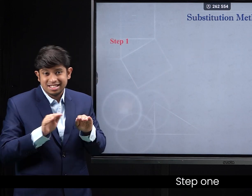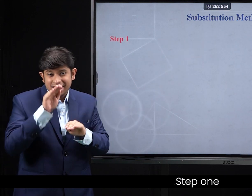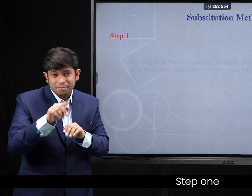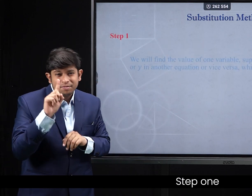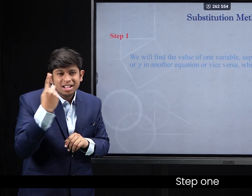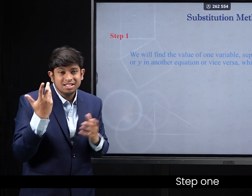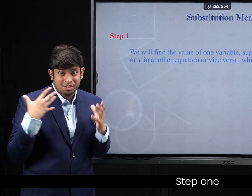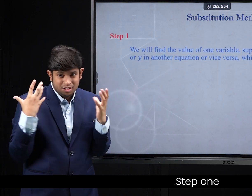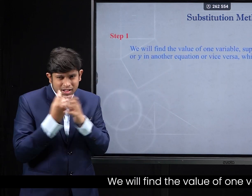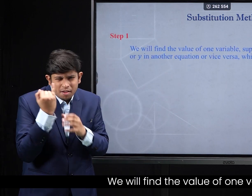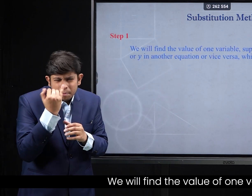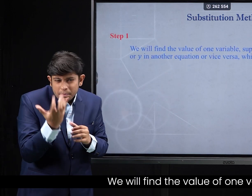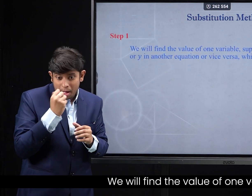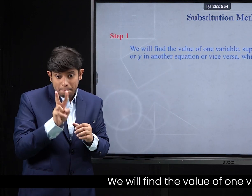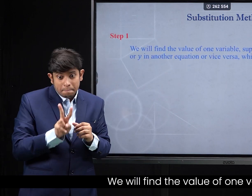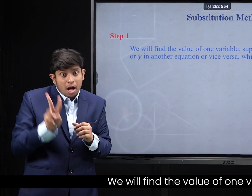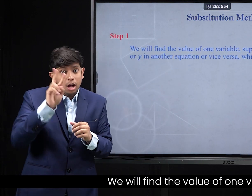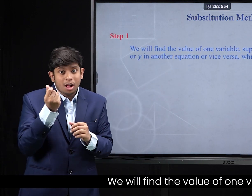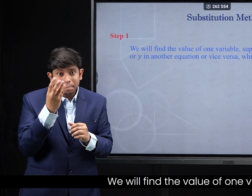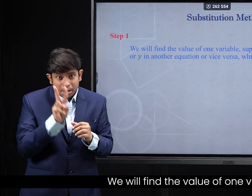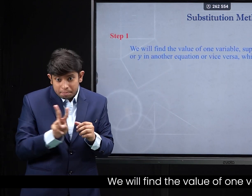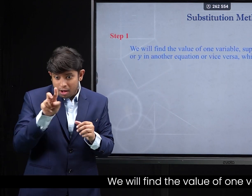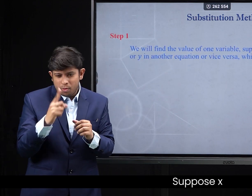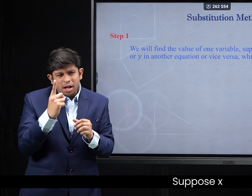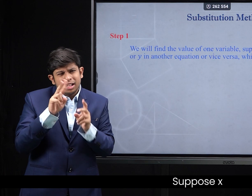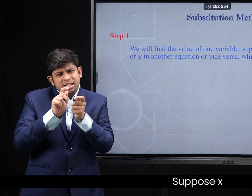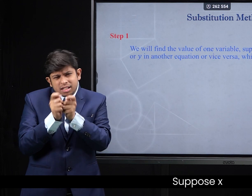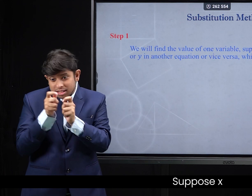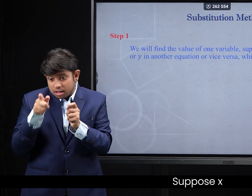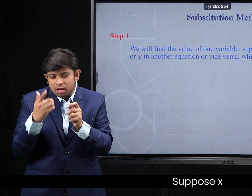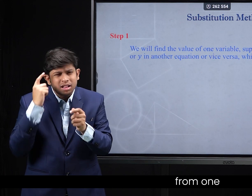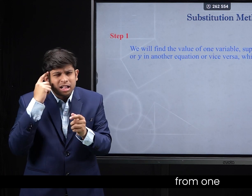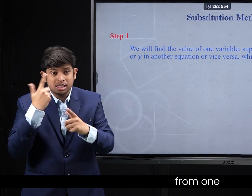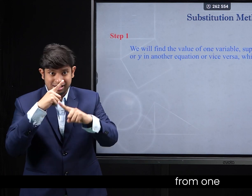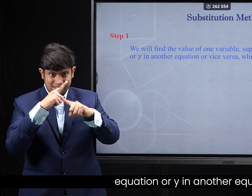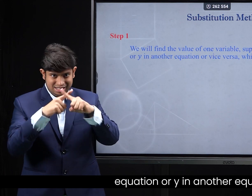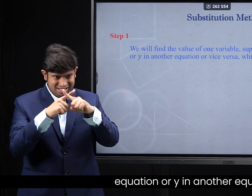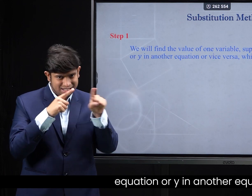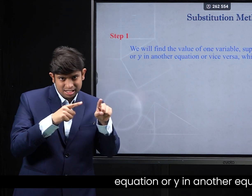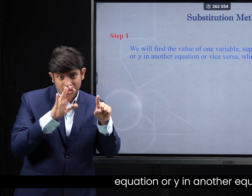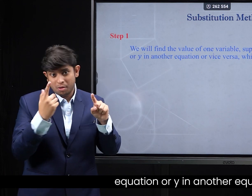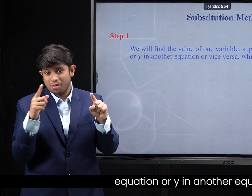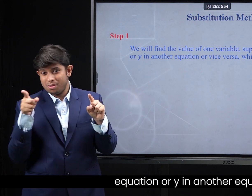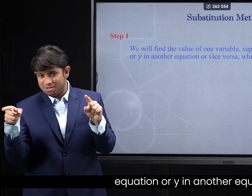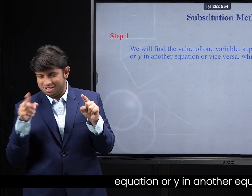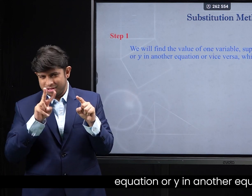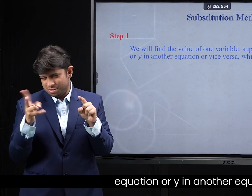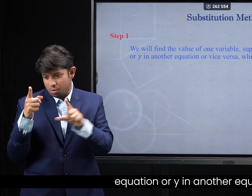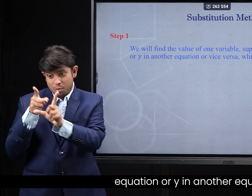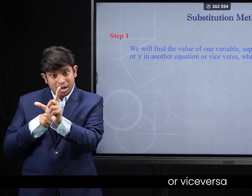Step 1. We will find the value of one variable, suppose x, from one equation or y in another equation or